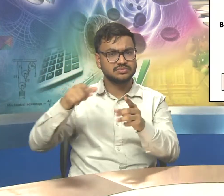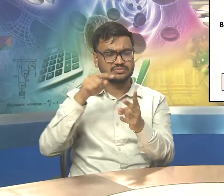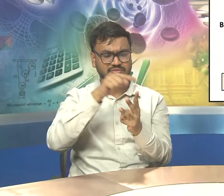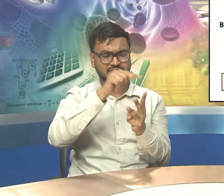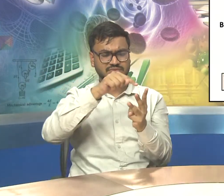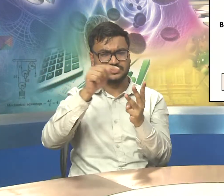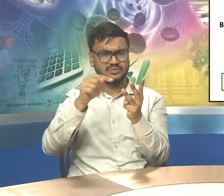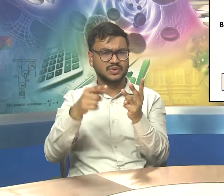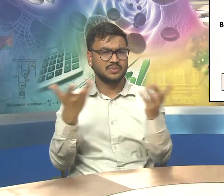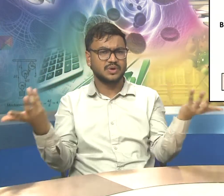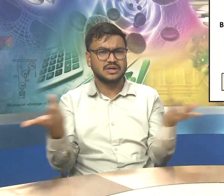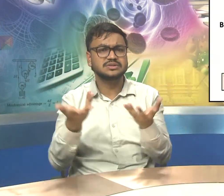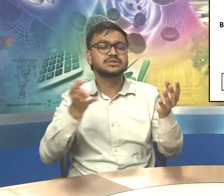language.